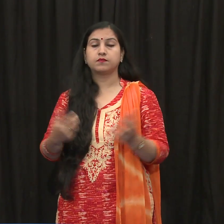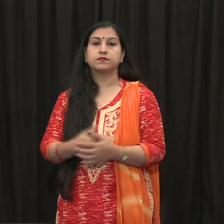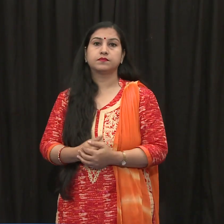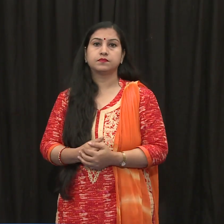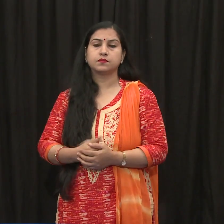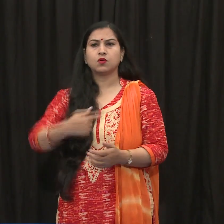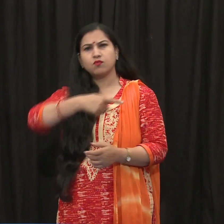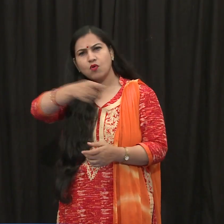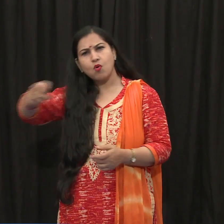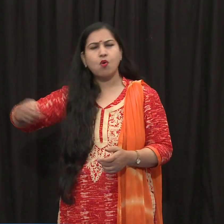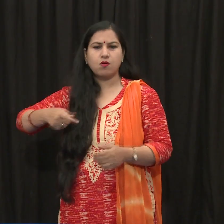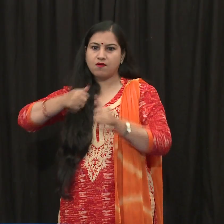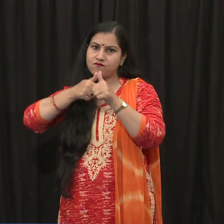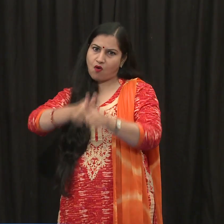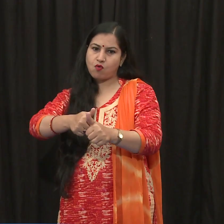we follow certain rules